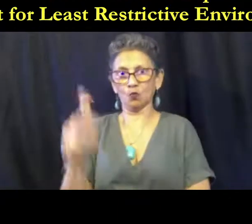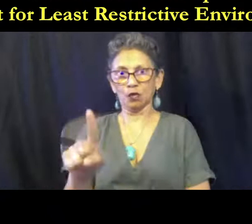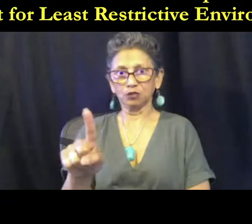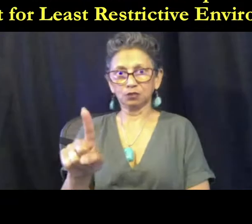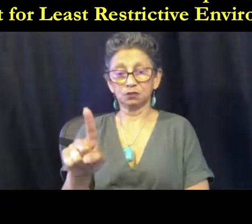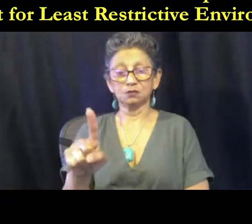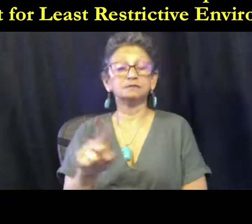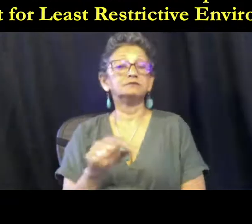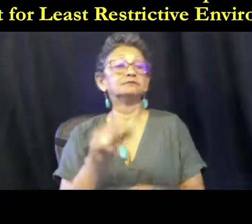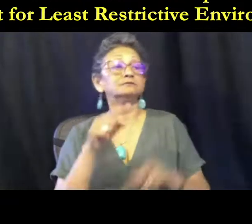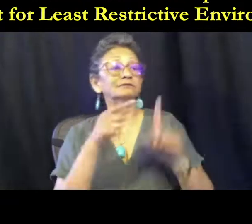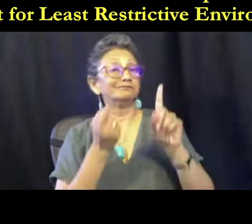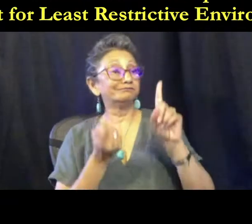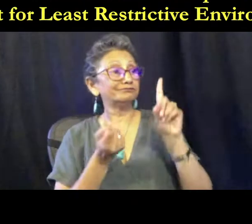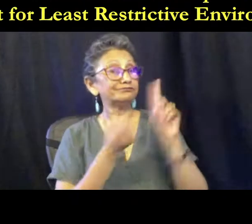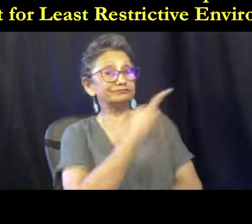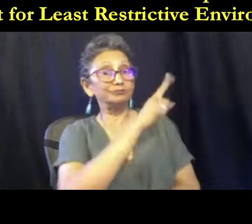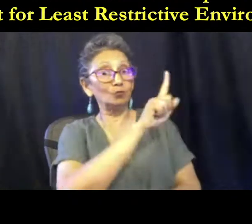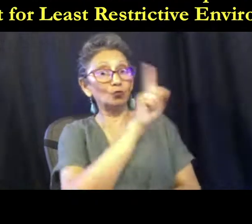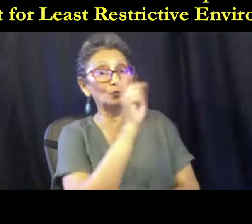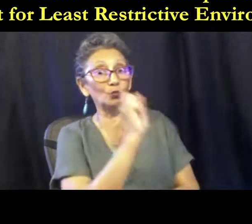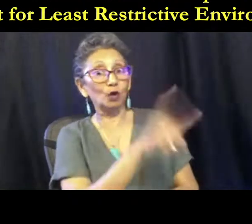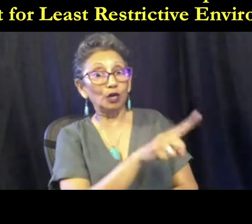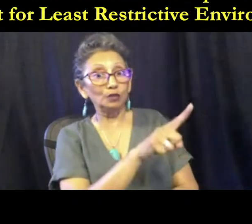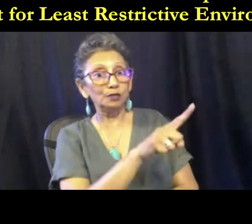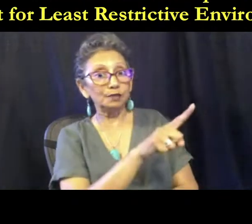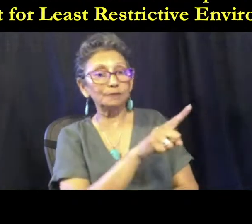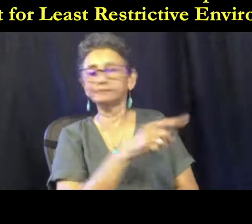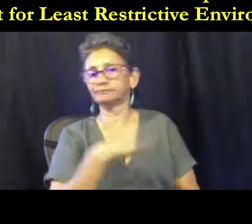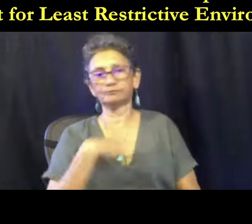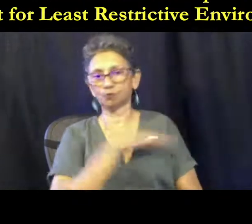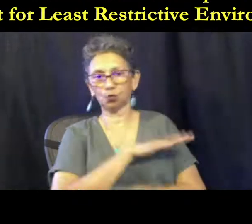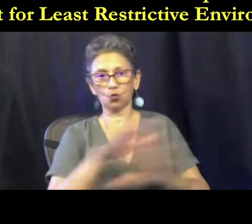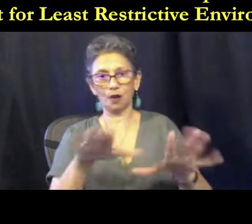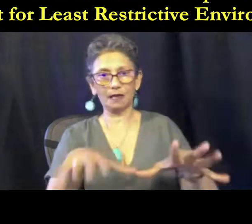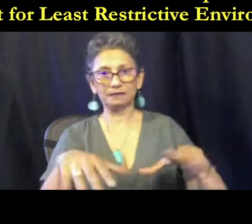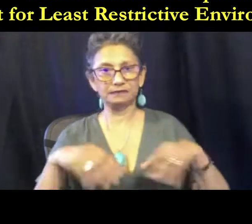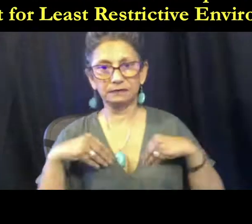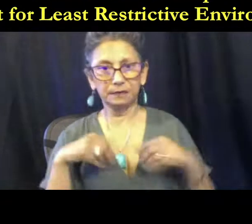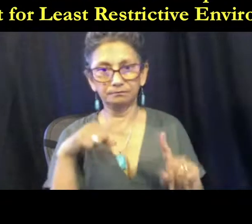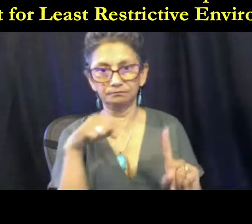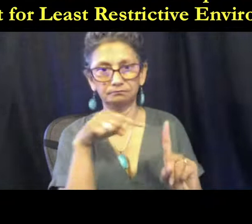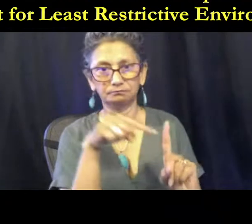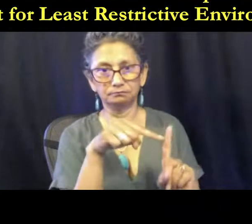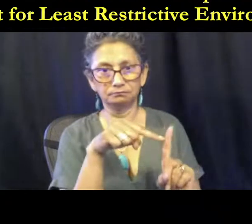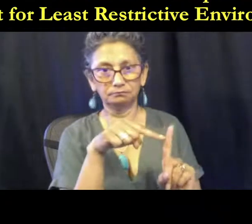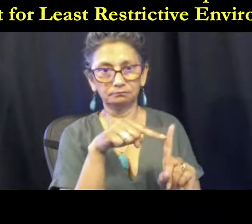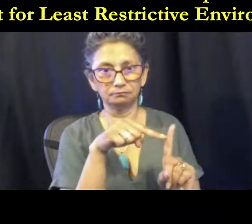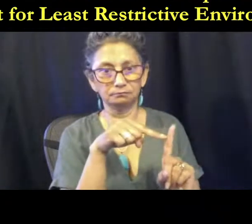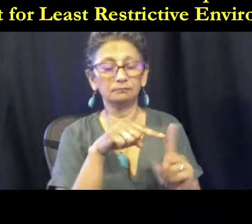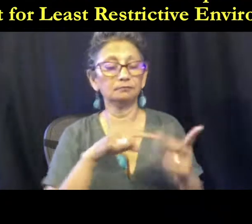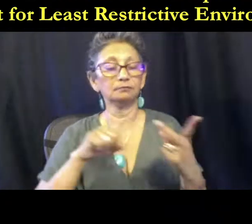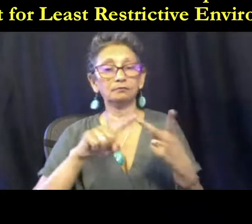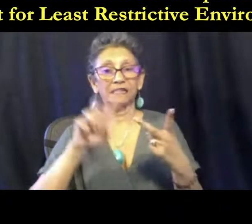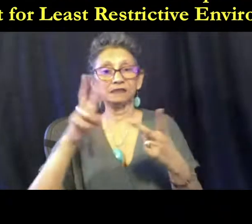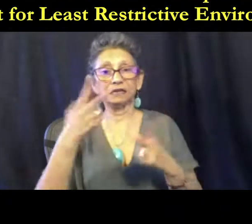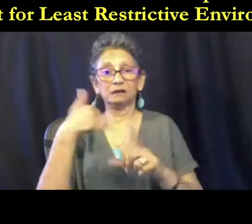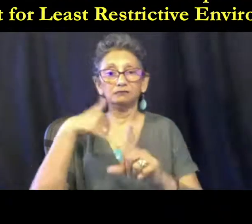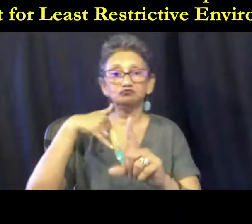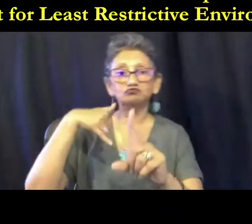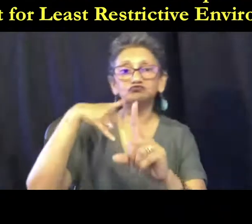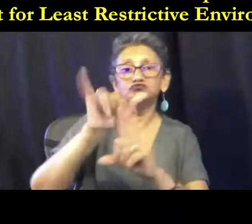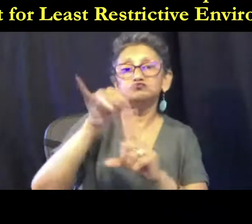After that, we'll take the questions. The presenter will take your questions, anything that's related to